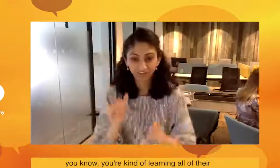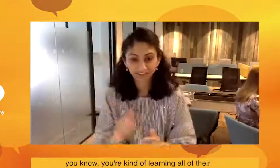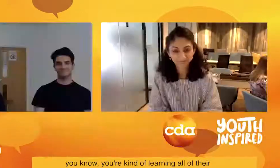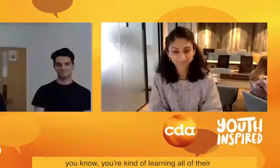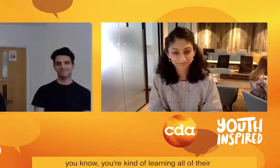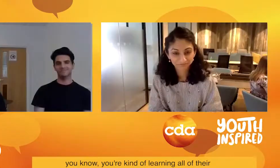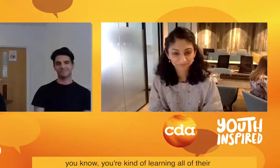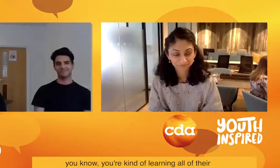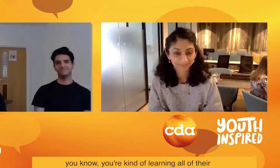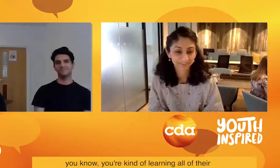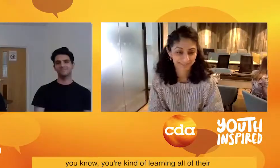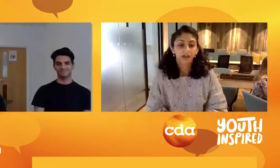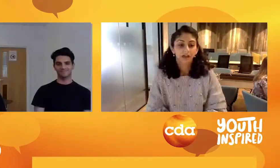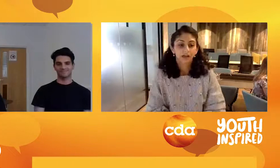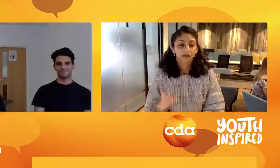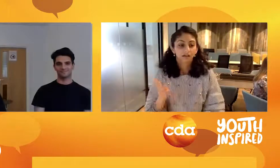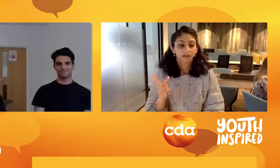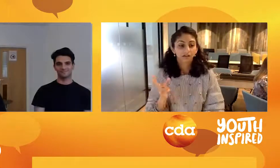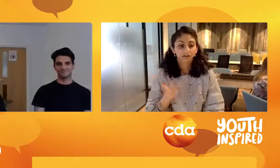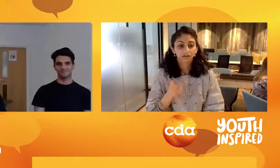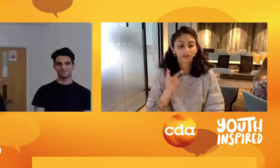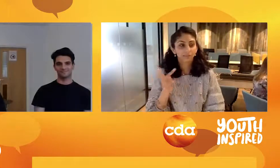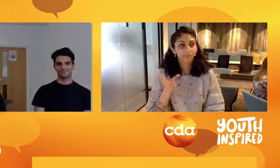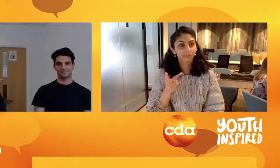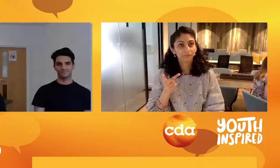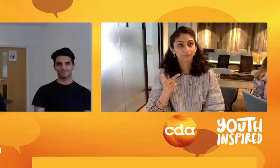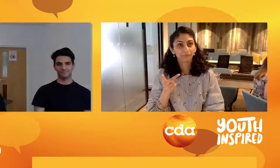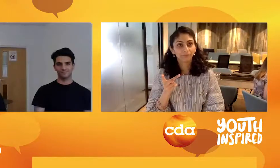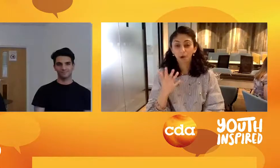different experiences. That must help a lot.